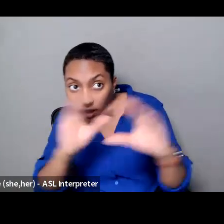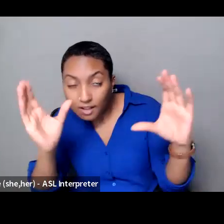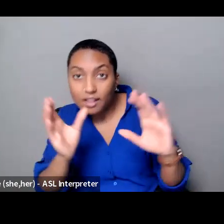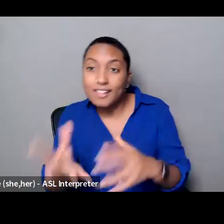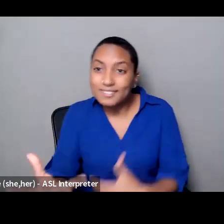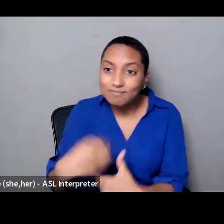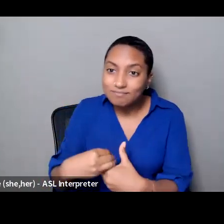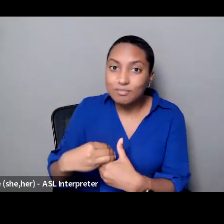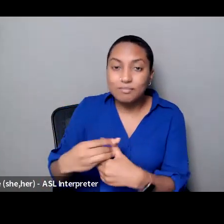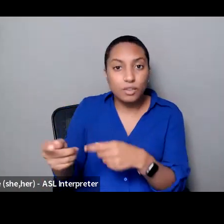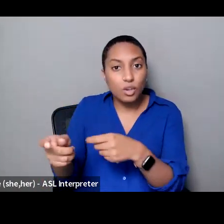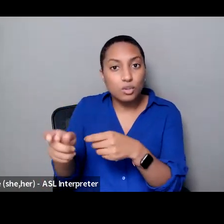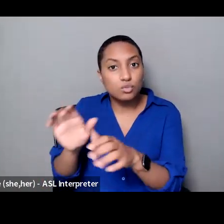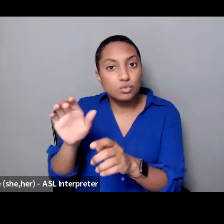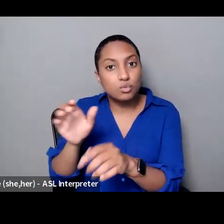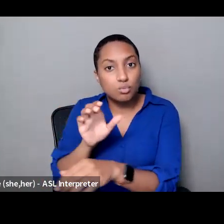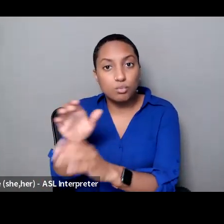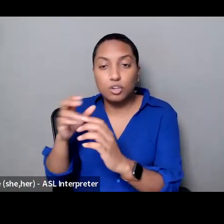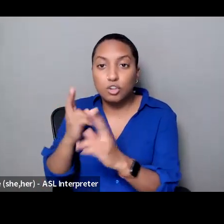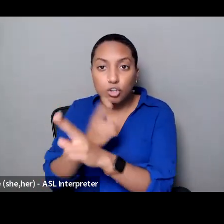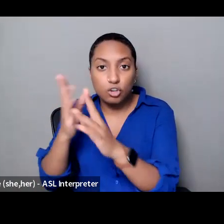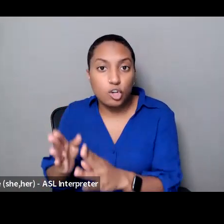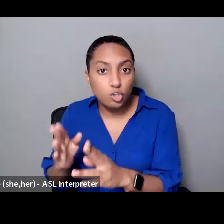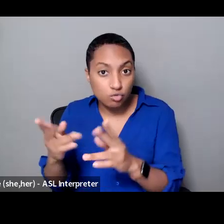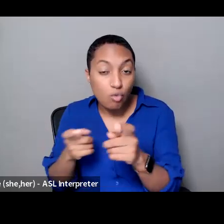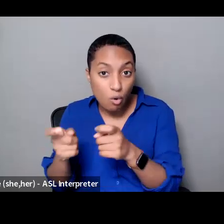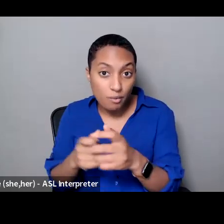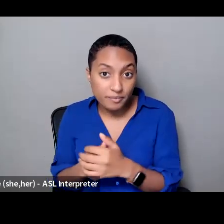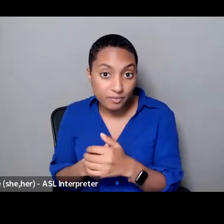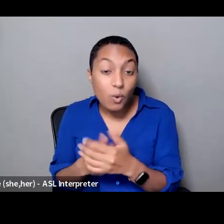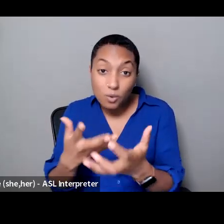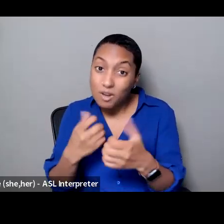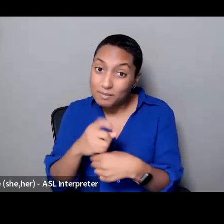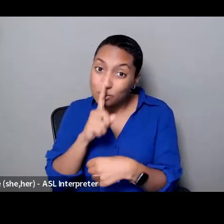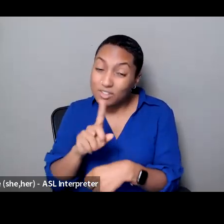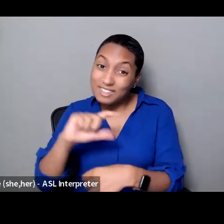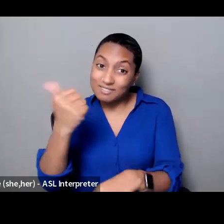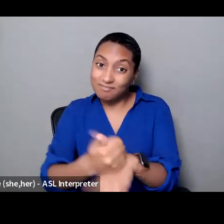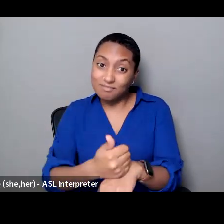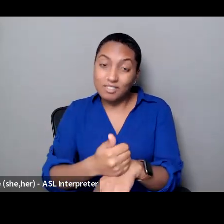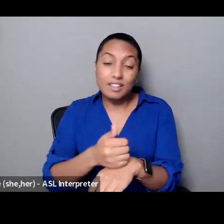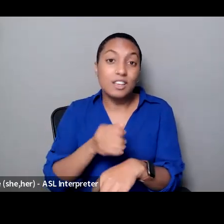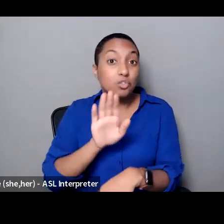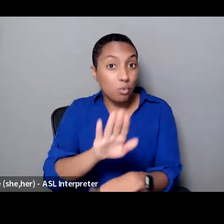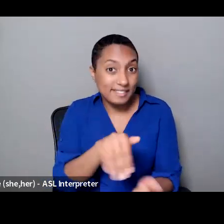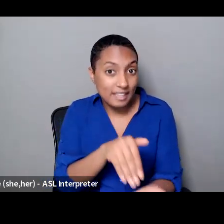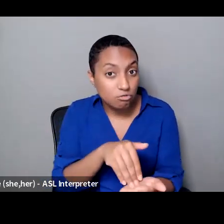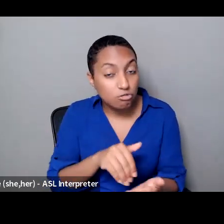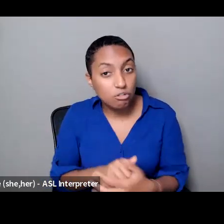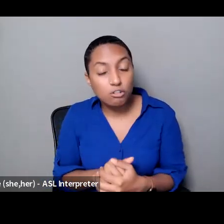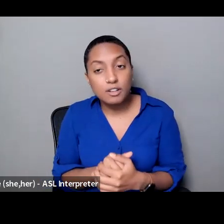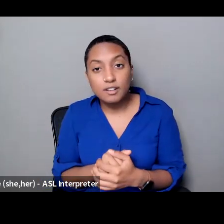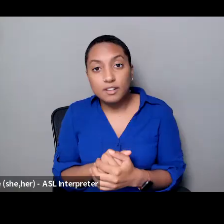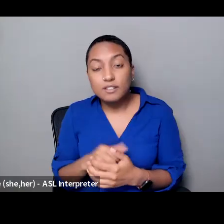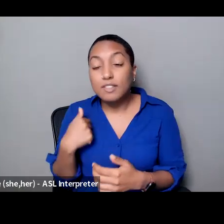want to make sure that that's in place at your center. We want to include in this institute a real